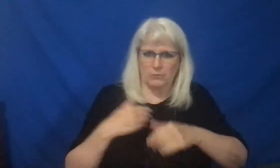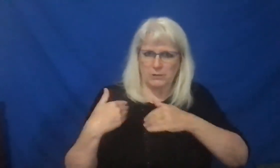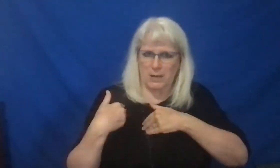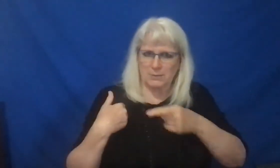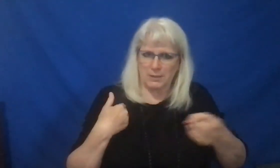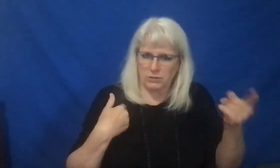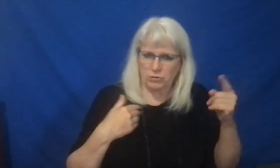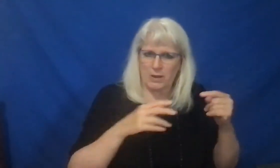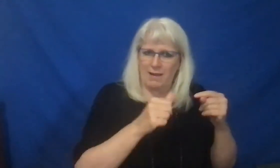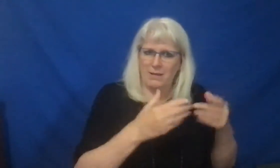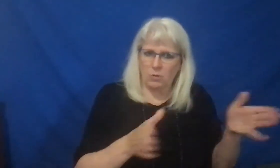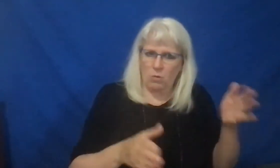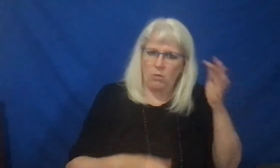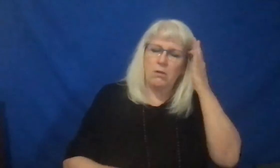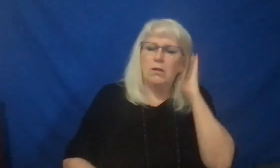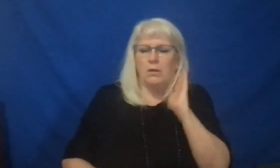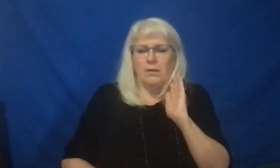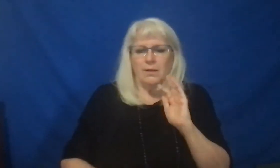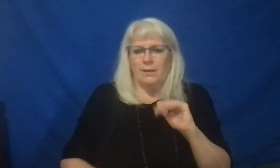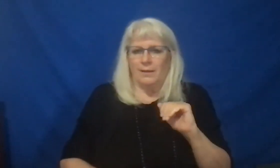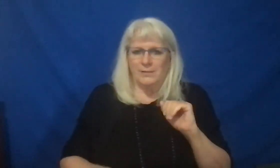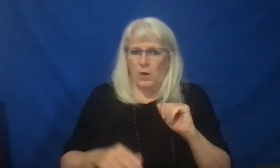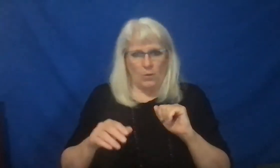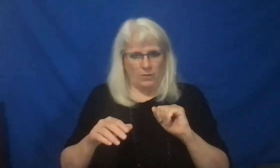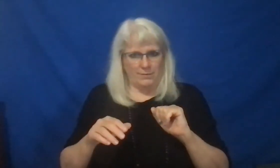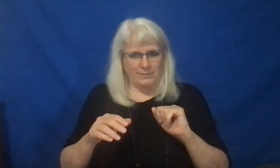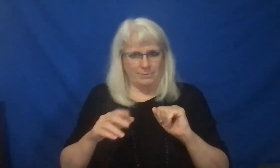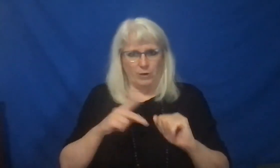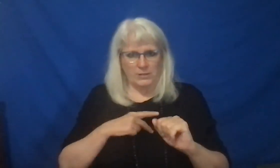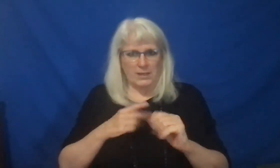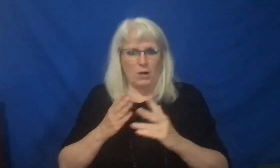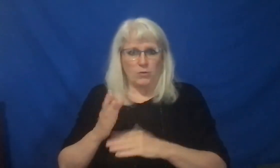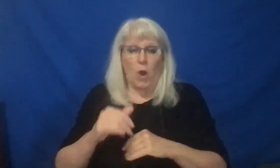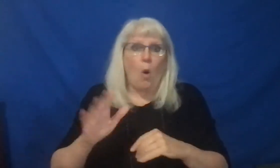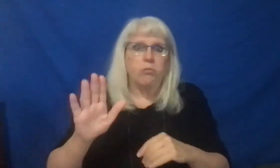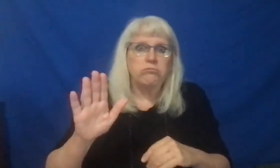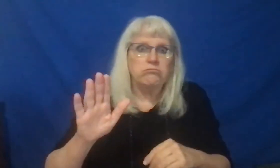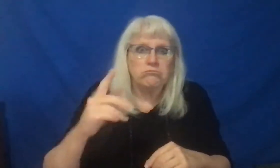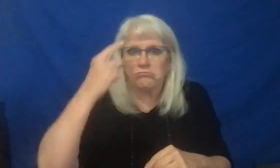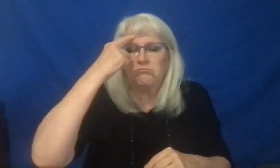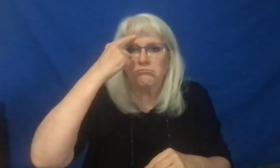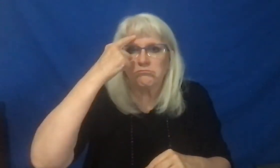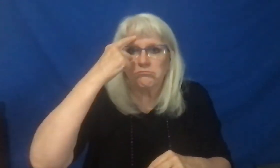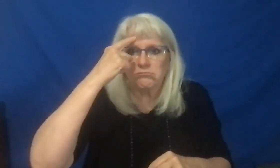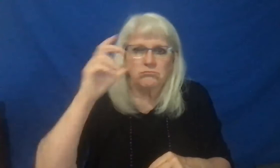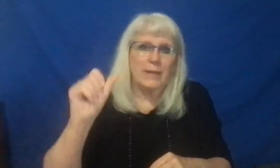interesting dynamic that I got to walk through personally. Oh, I have to tell, this just came to mind, my Steve story.